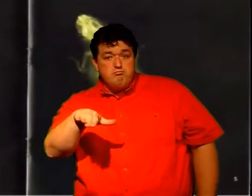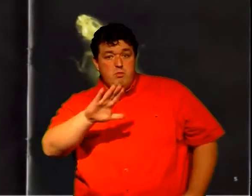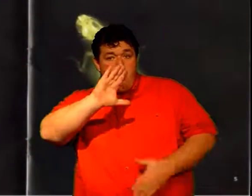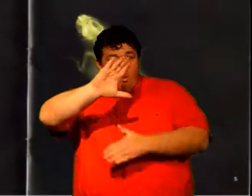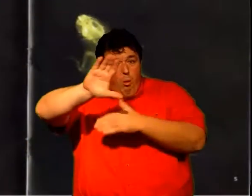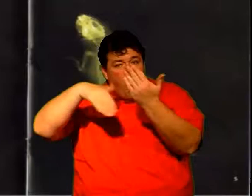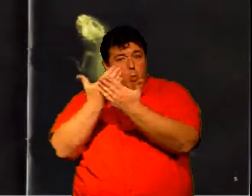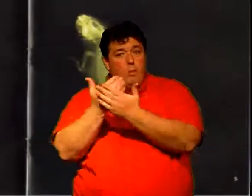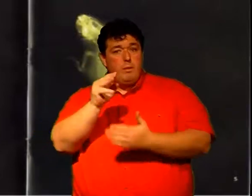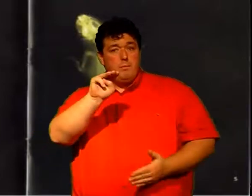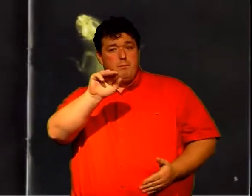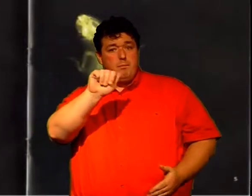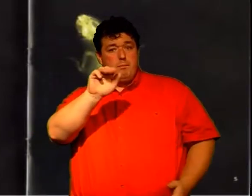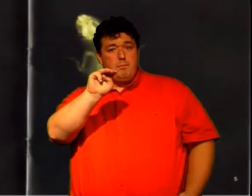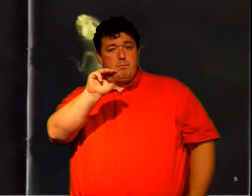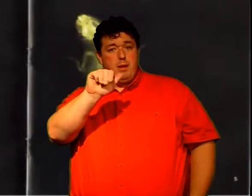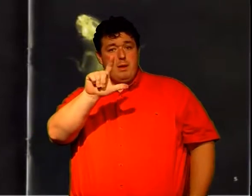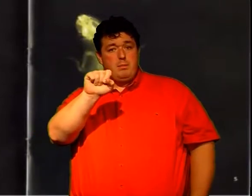All mammals have skeletons.